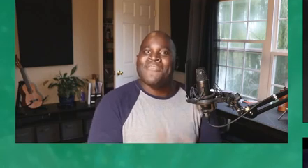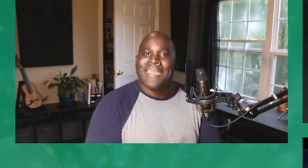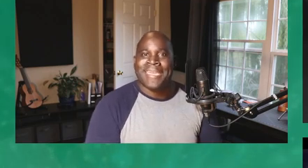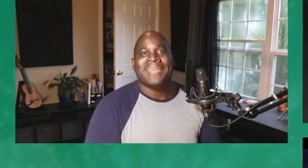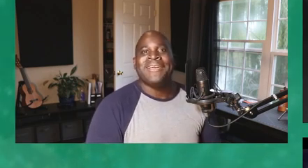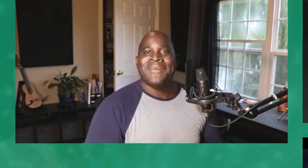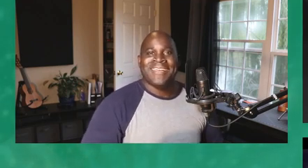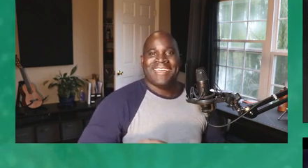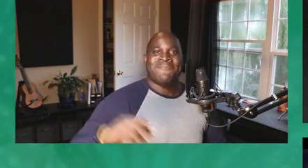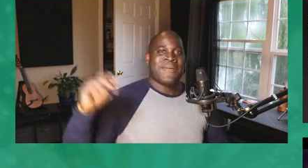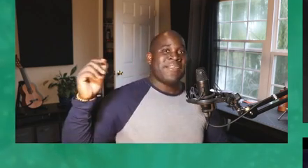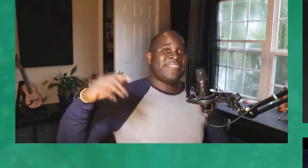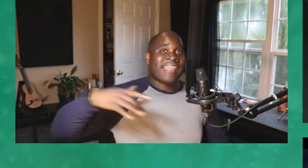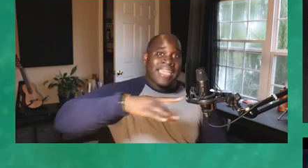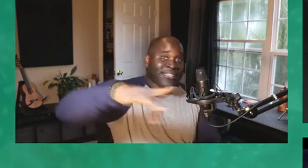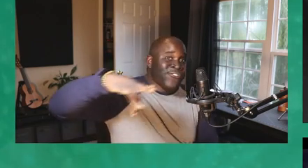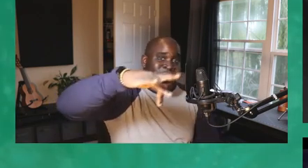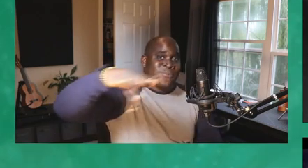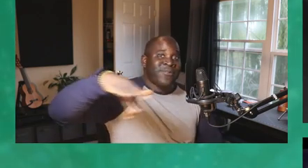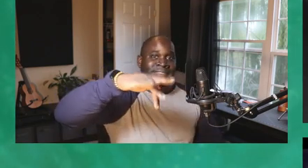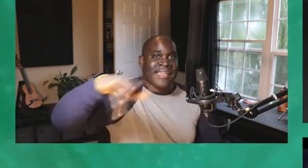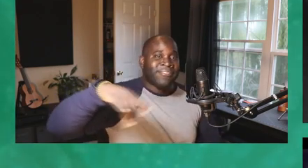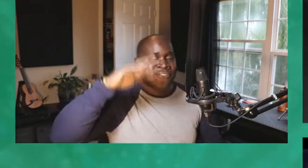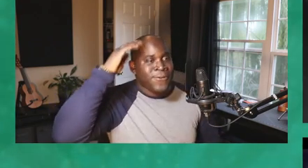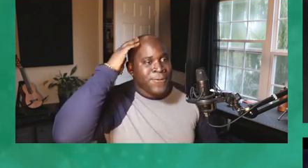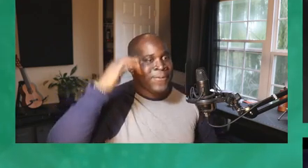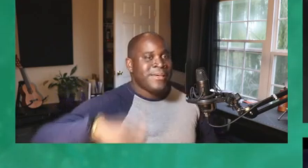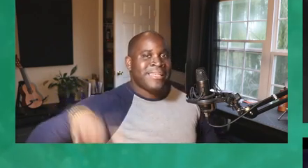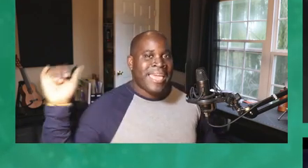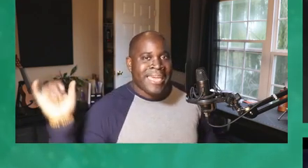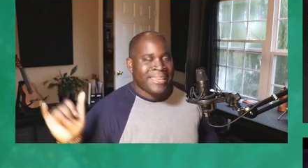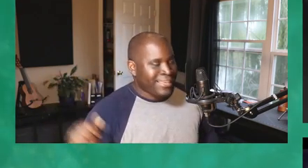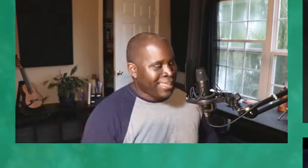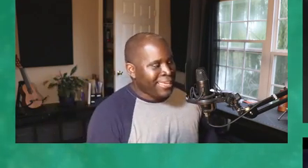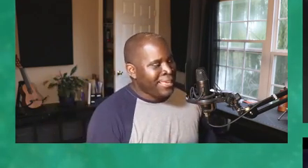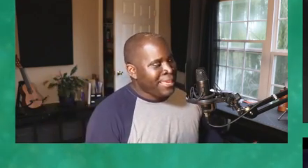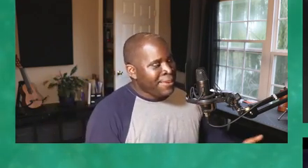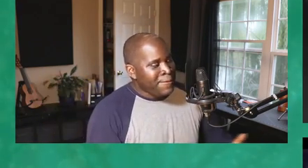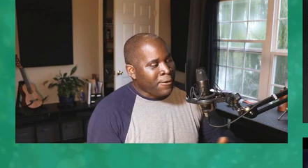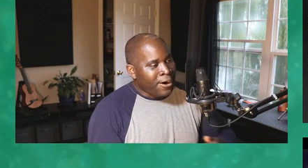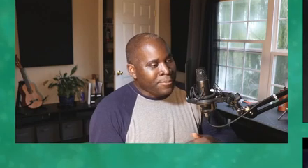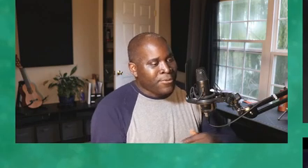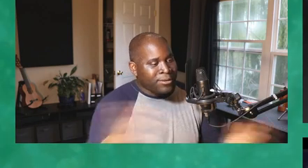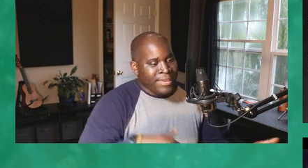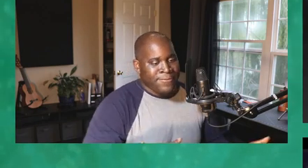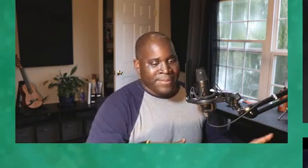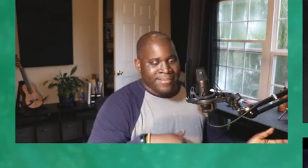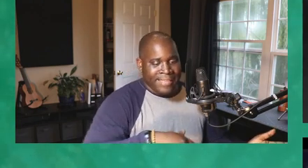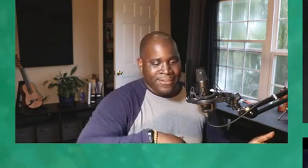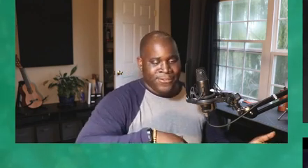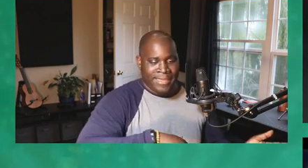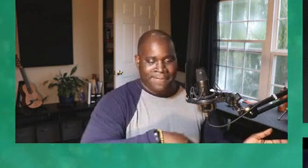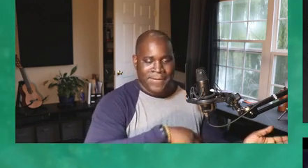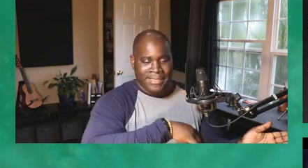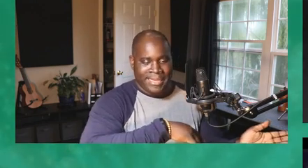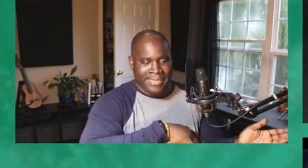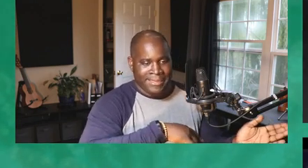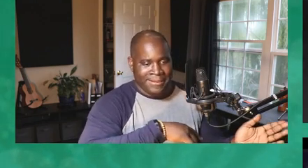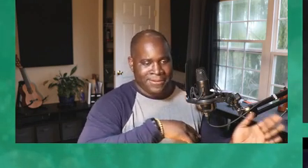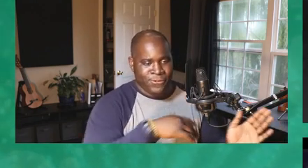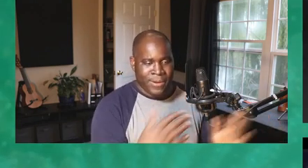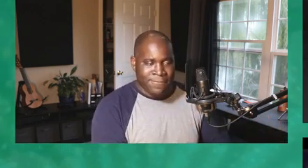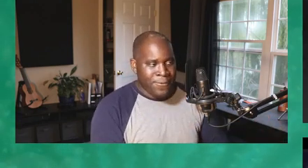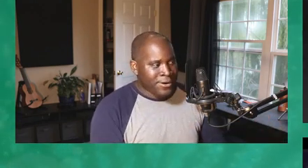know what I'm saying. Very stylish signs too. And like on the borderline from like stylish to like very